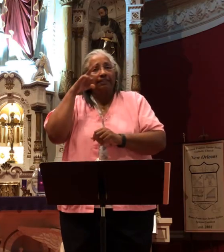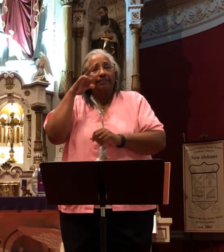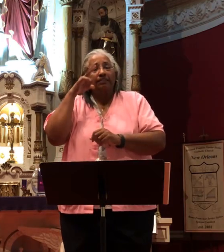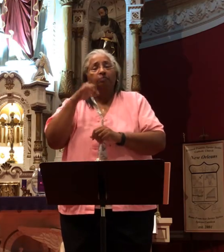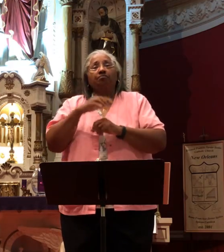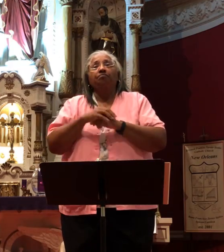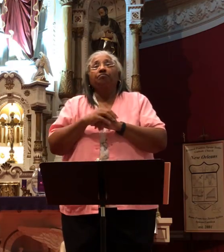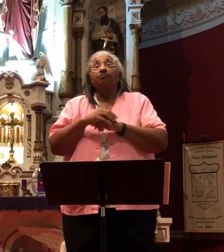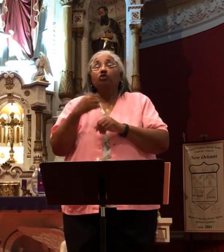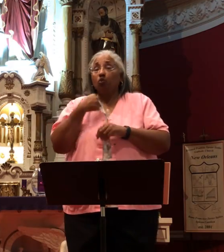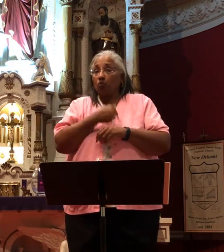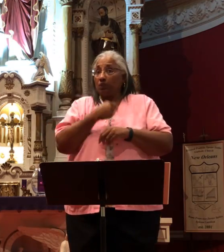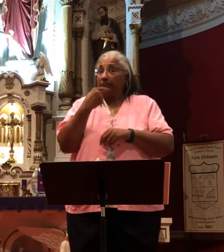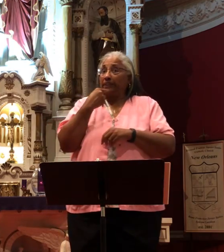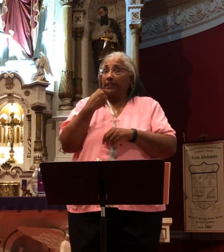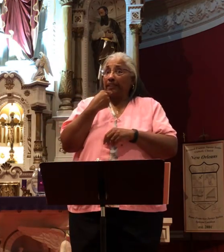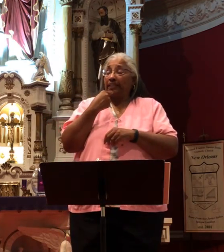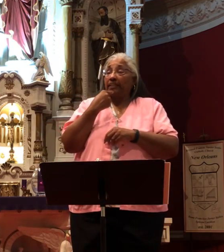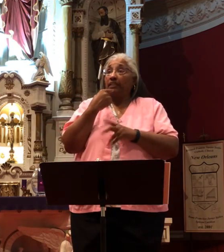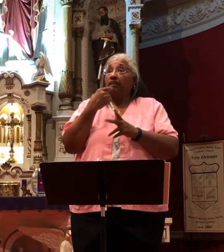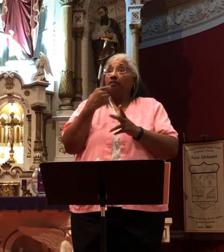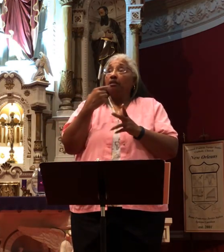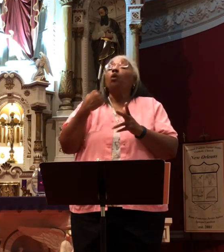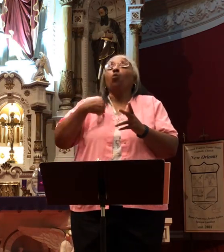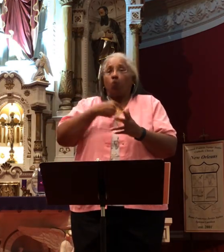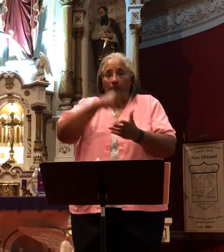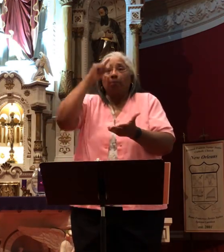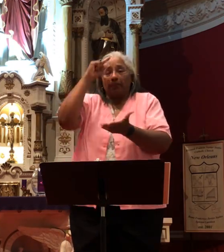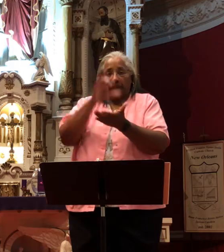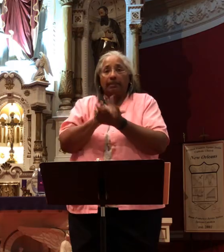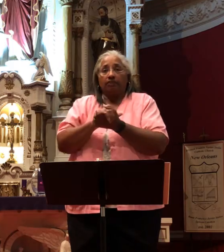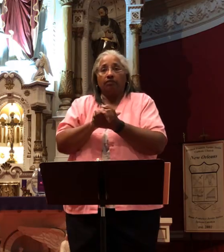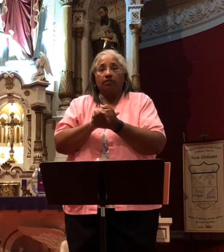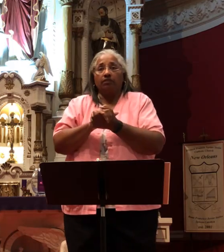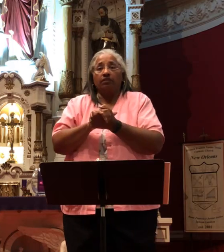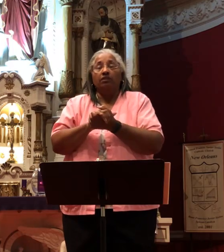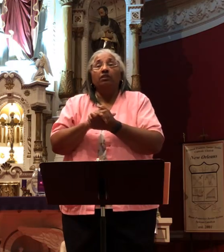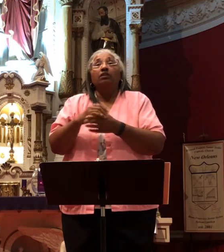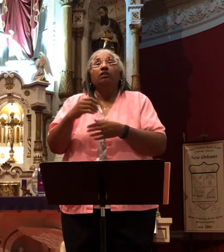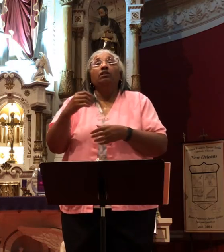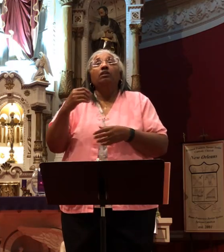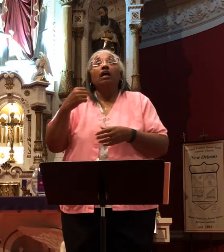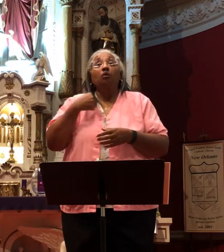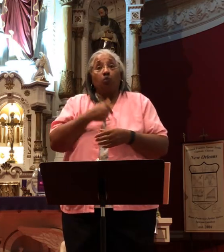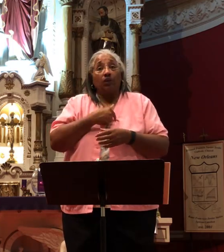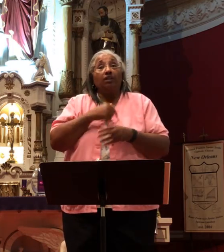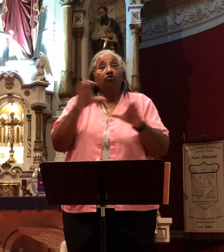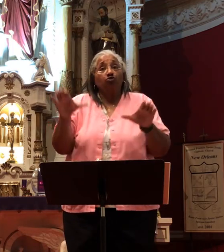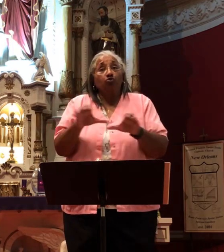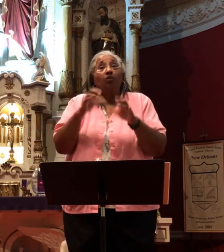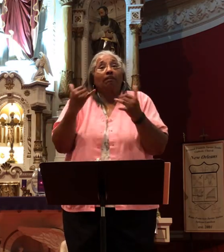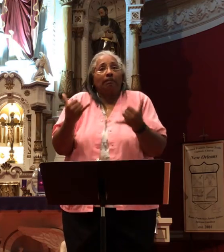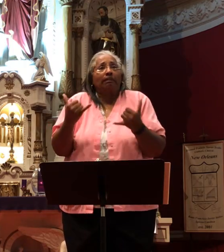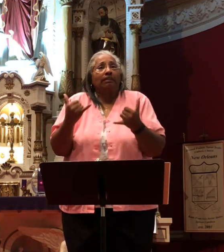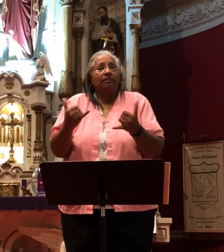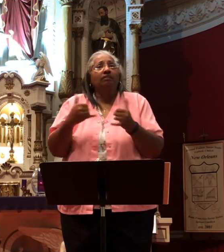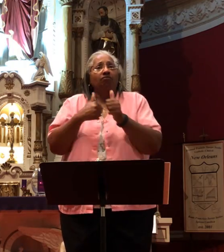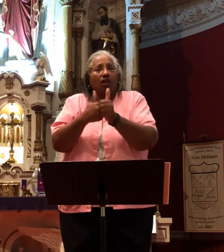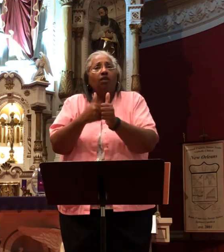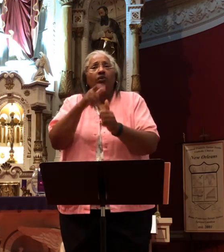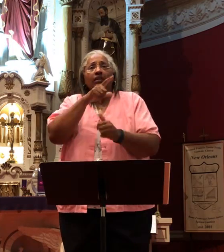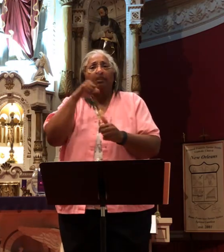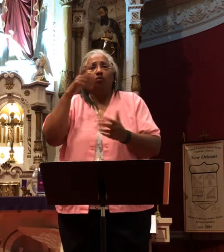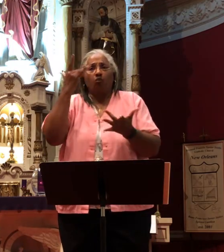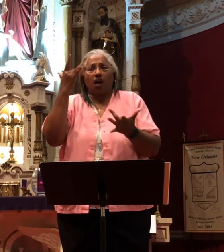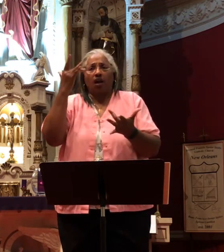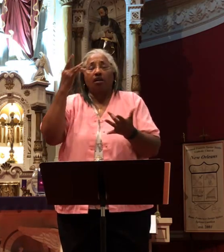Lent, what we're saying is that we believe that we're doing this for a reason, because we do have a Savior, because we do